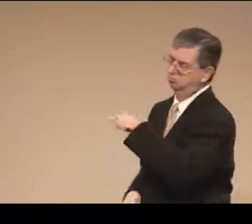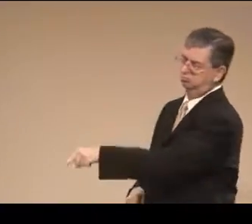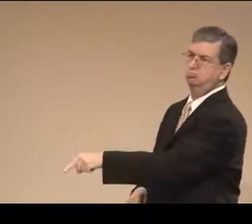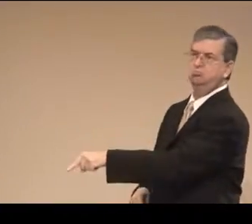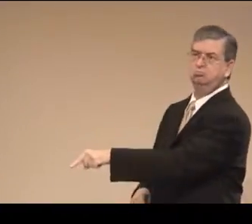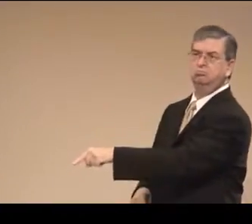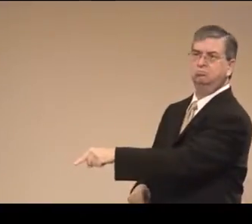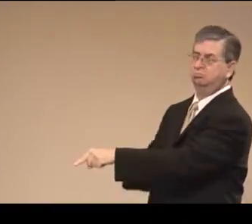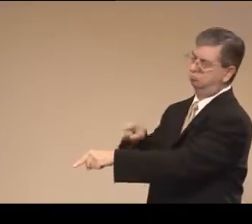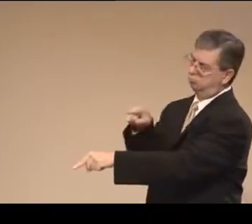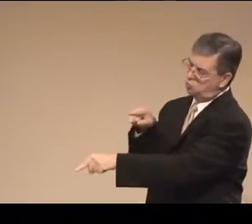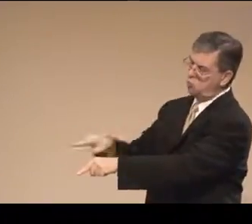but he was a man of God.